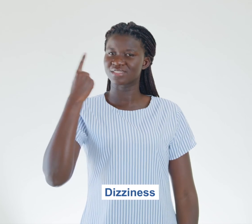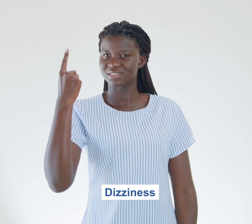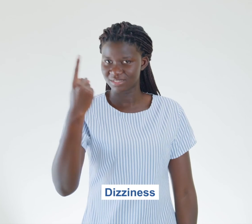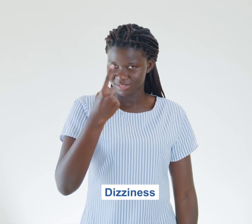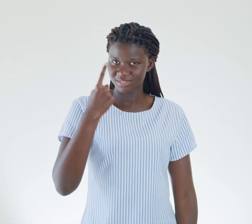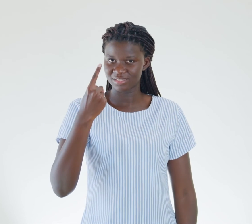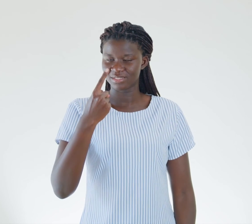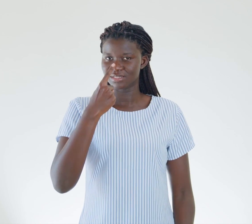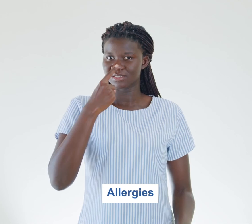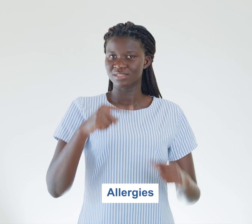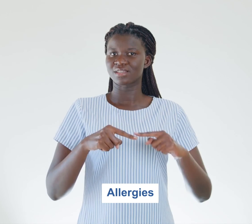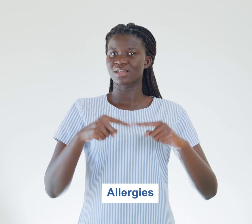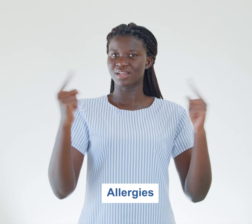dizziness, allergy.